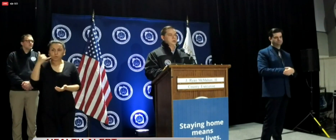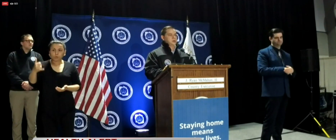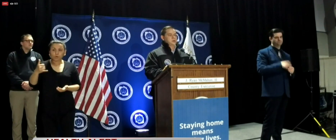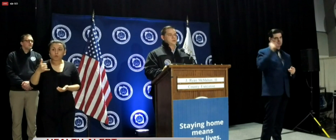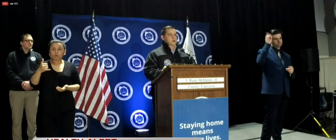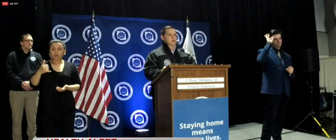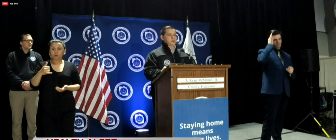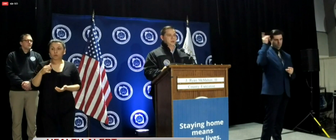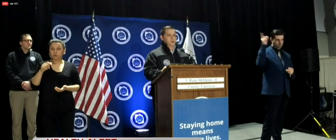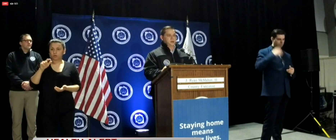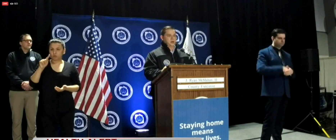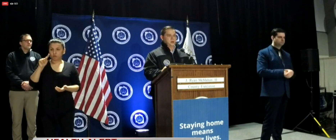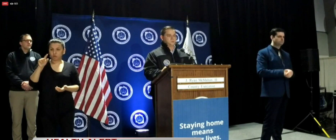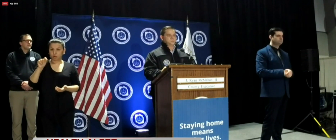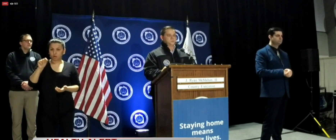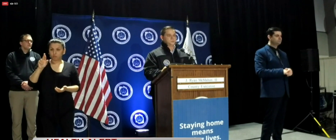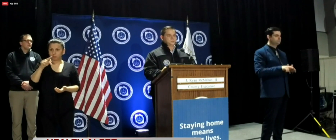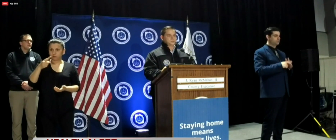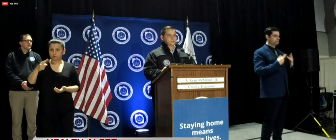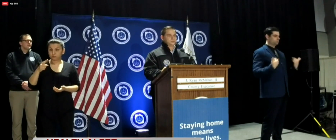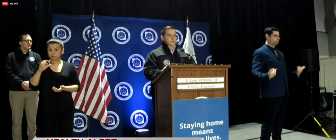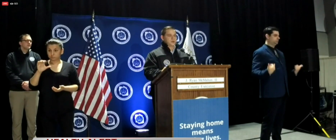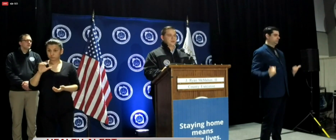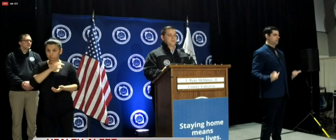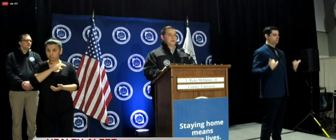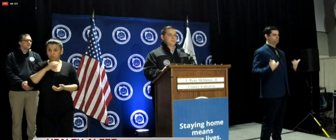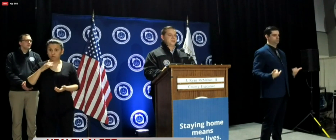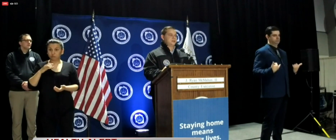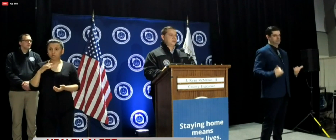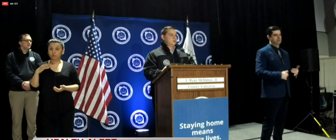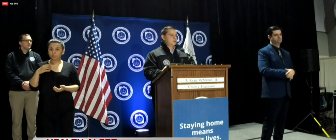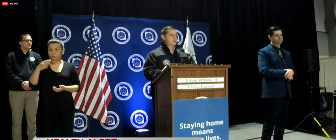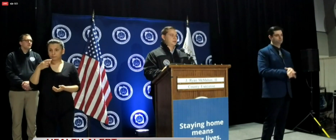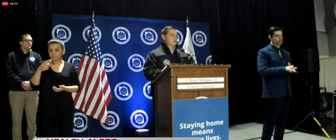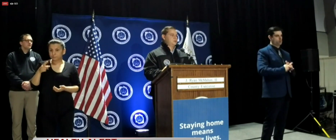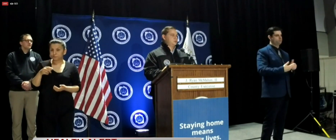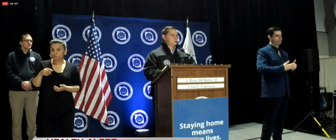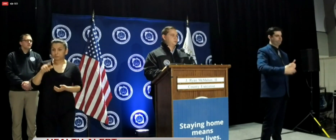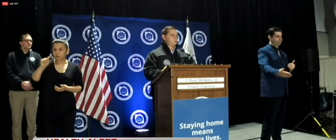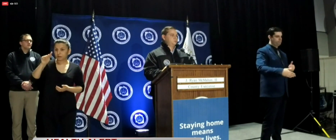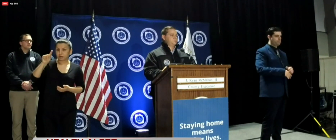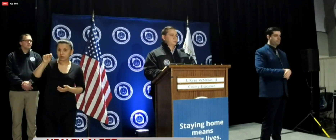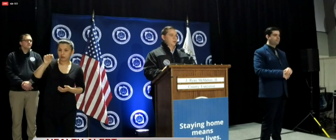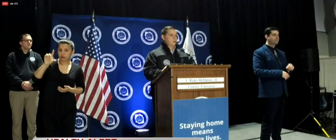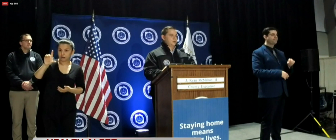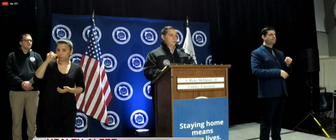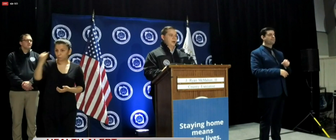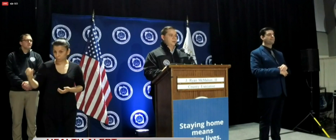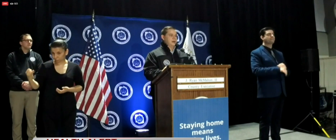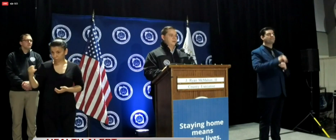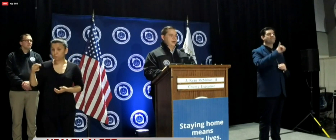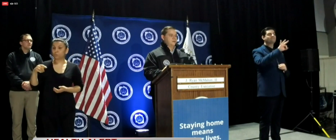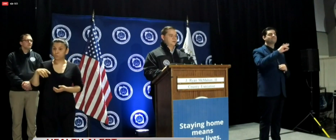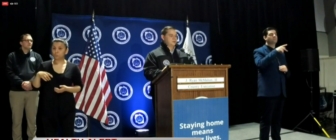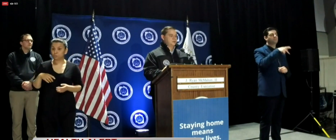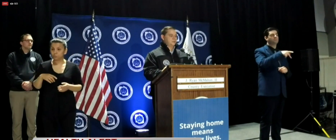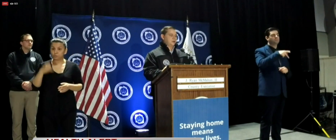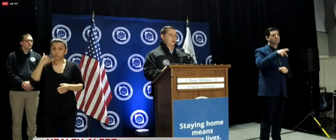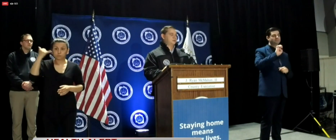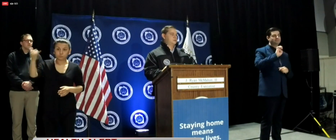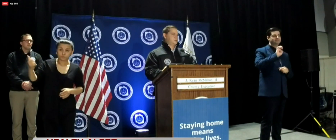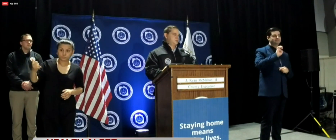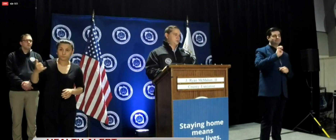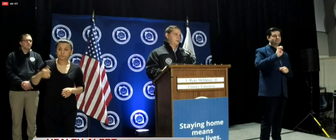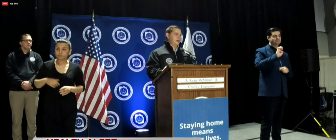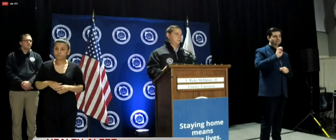happening. Certainly, if PPE wasn't an issue, we could probably have a conversation about